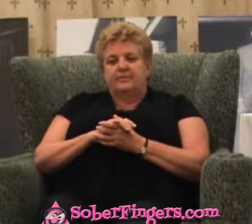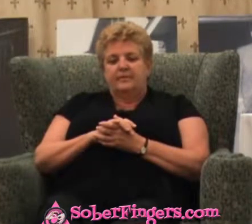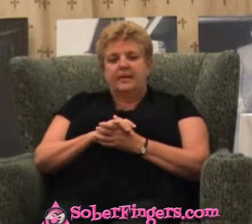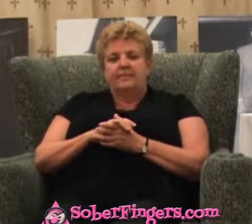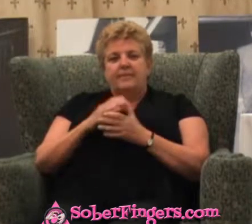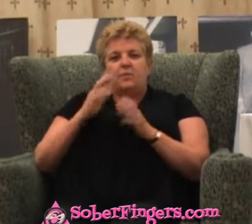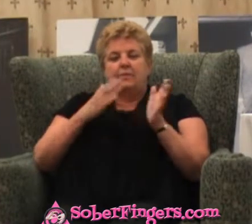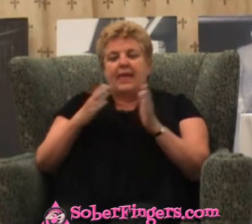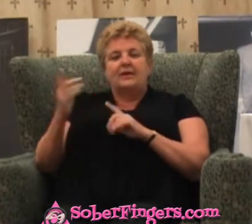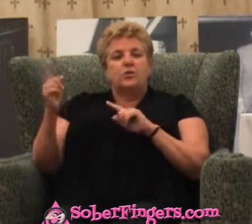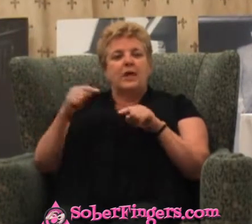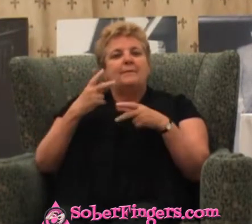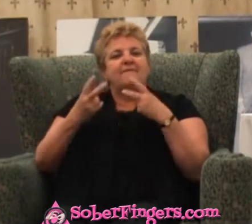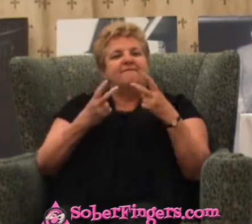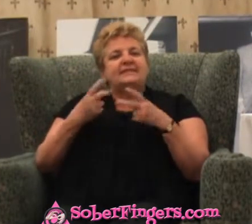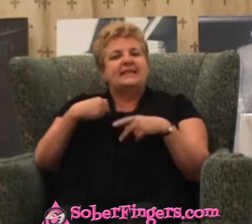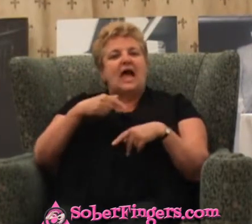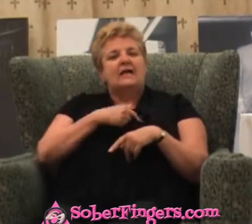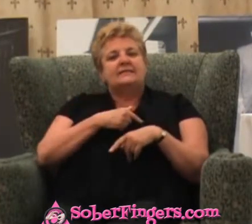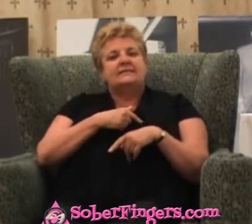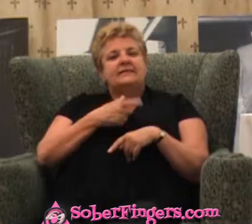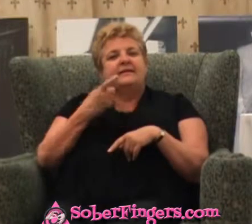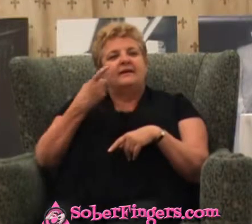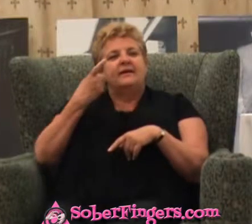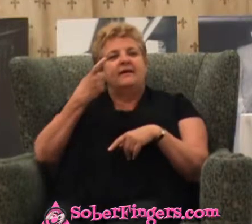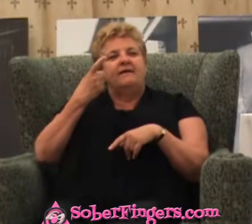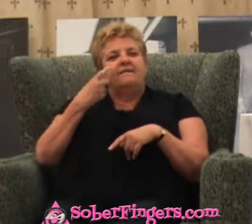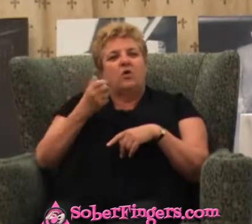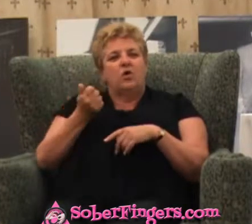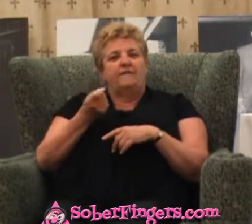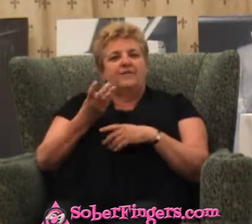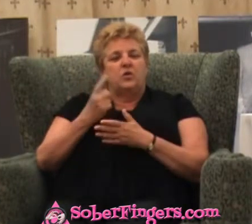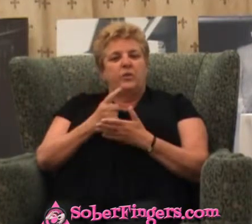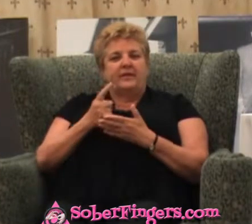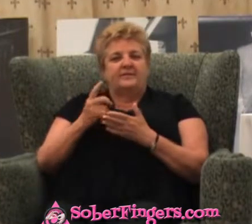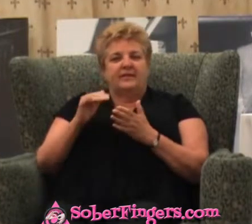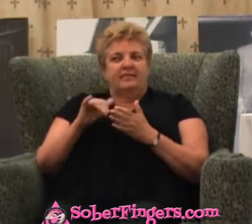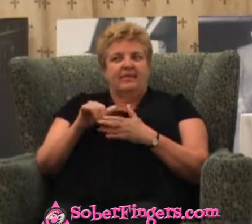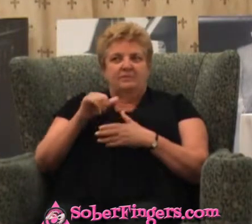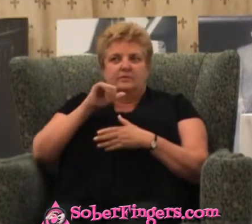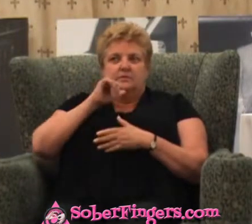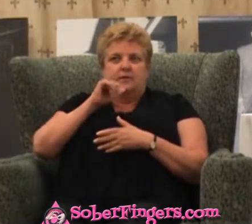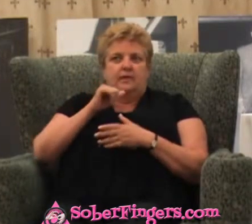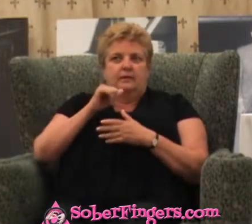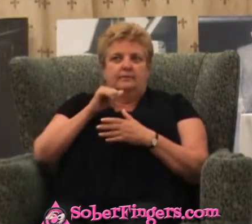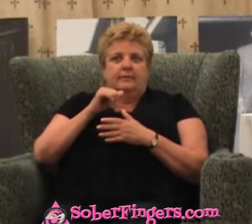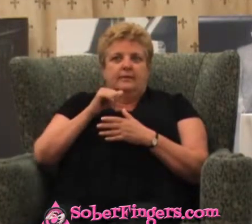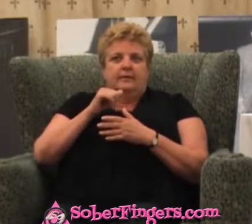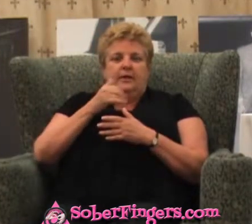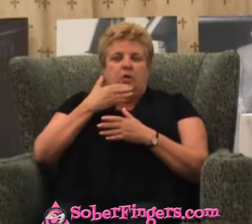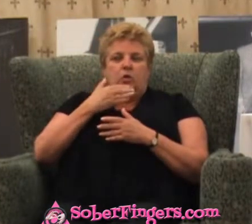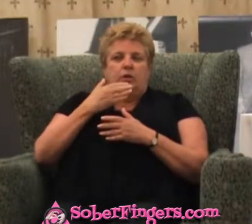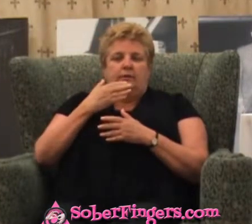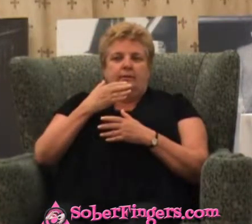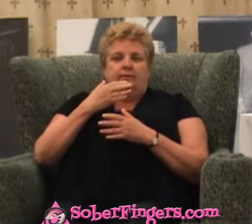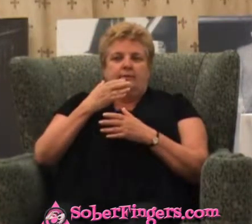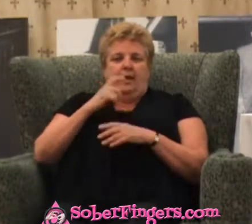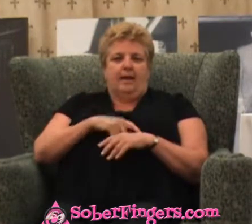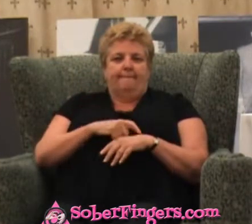and well, this was not my idea of a good time. And so I said, honey, how would you like to have